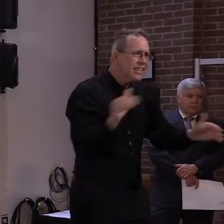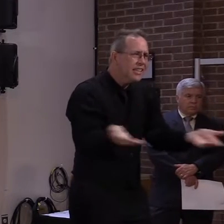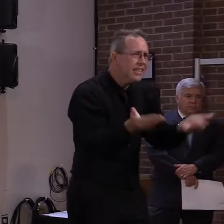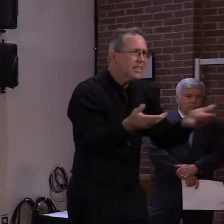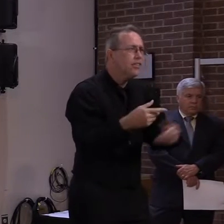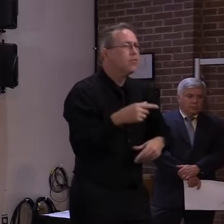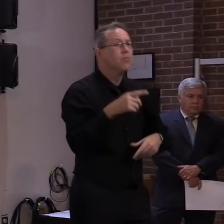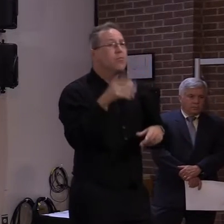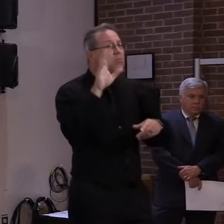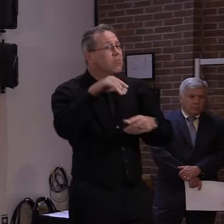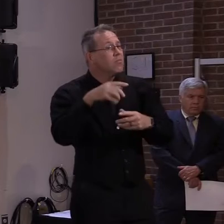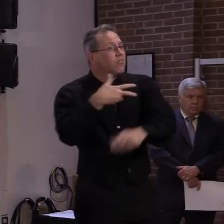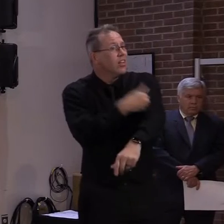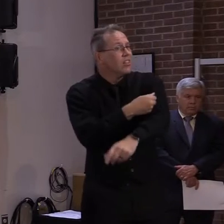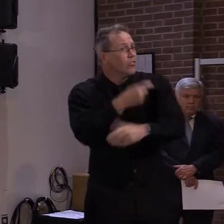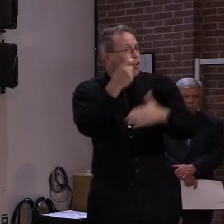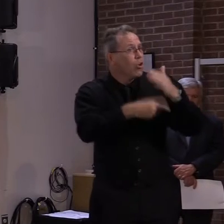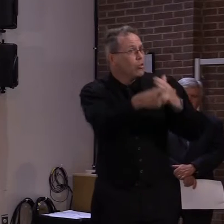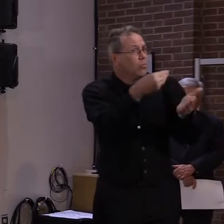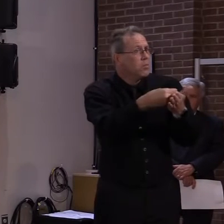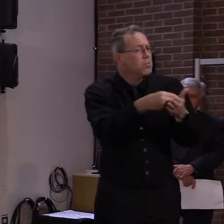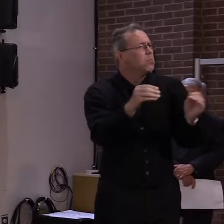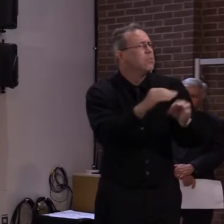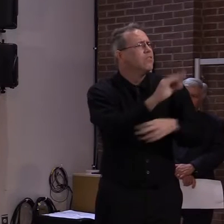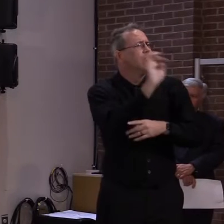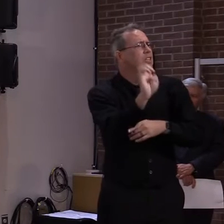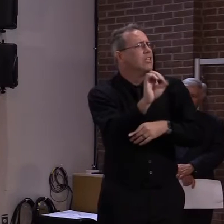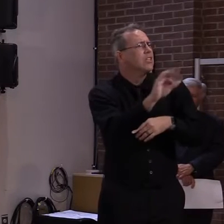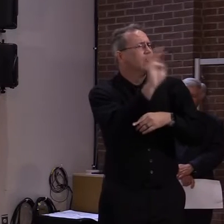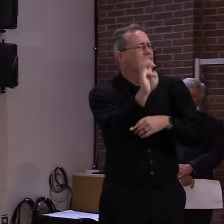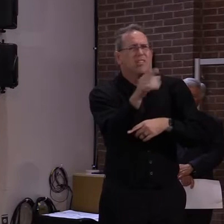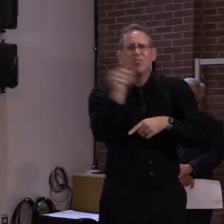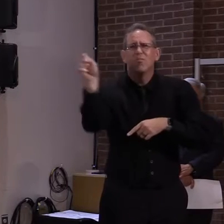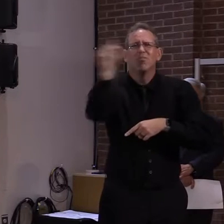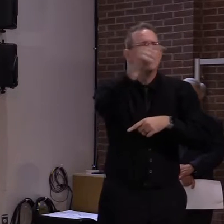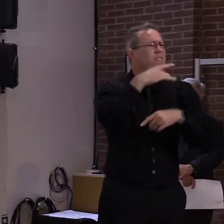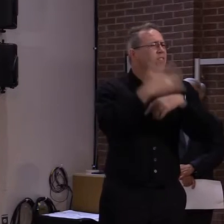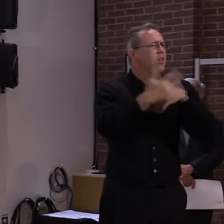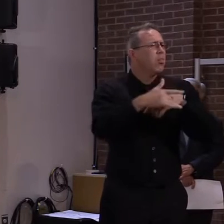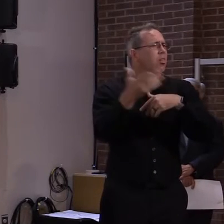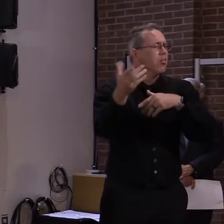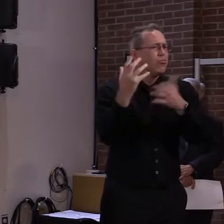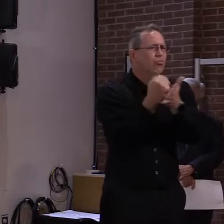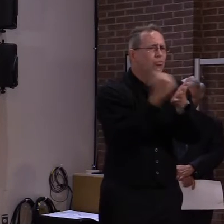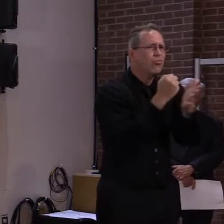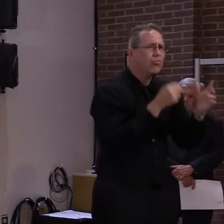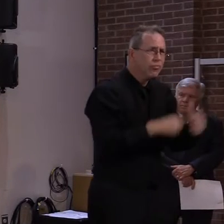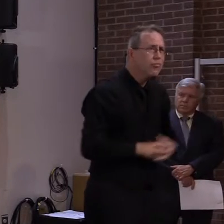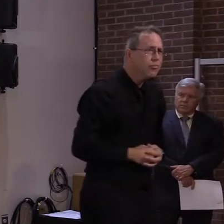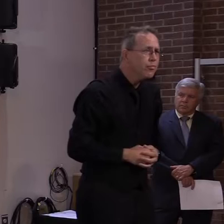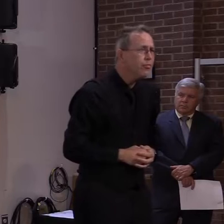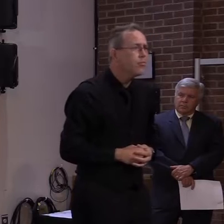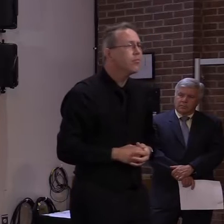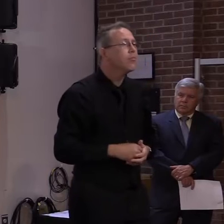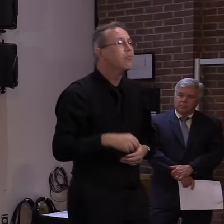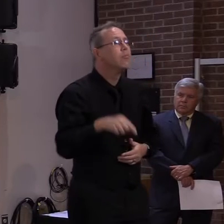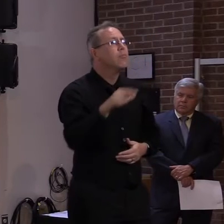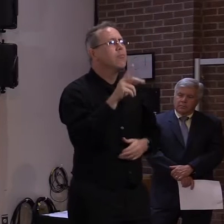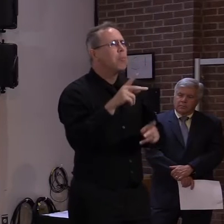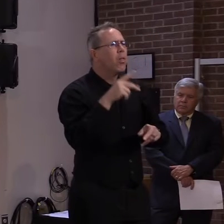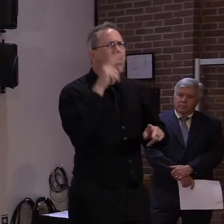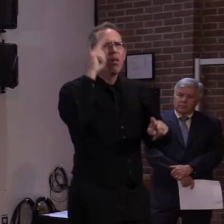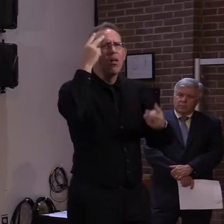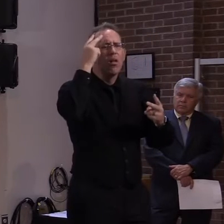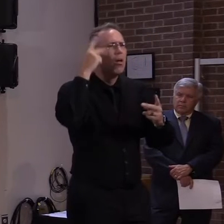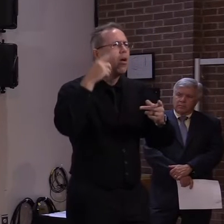Second, I want to clear up some misinformation I've seen around our school guidance, primarily for folks